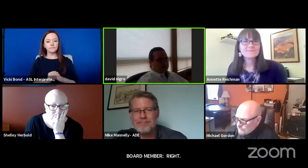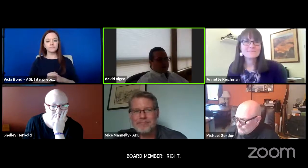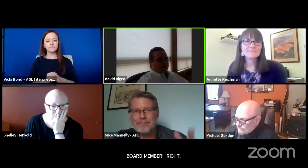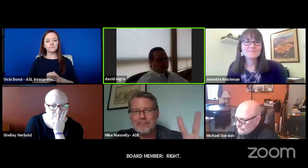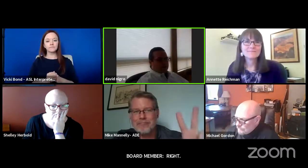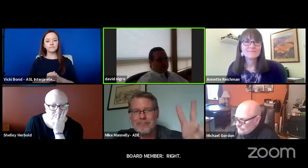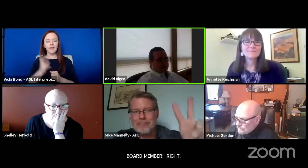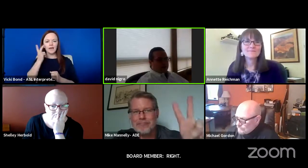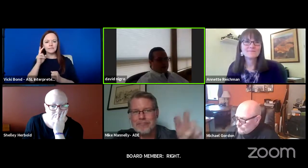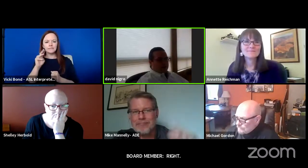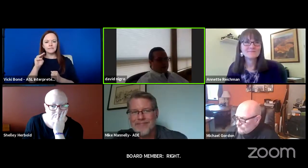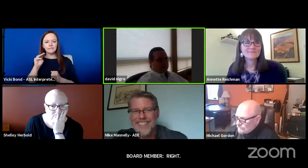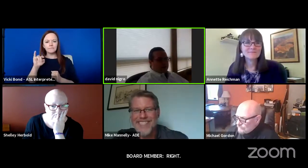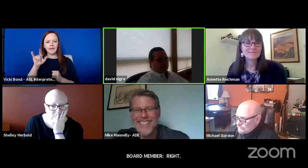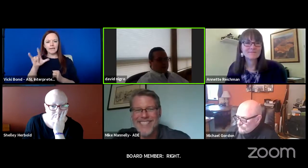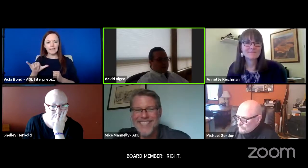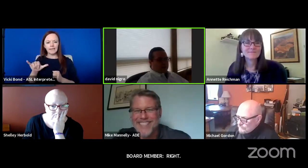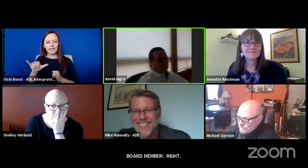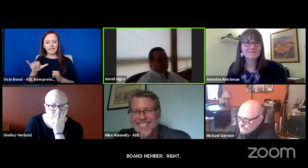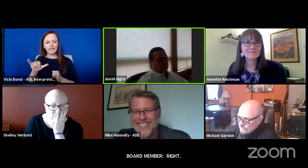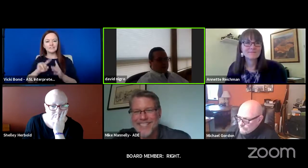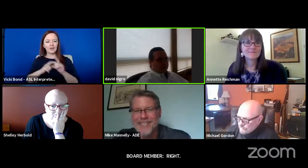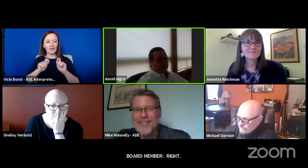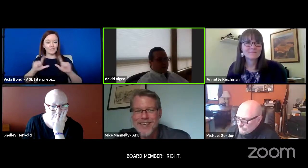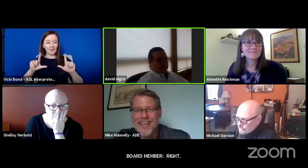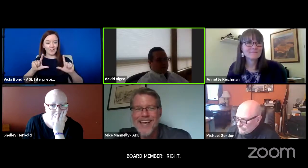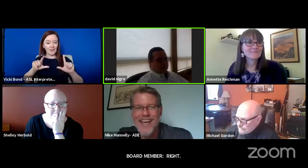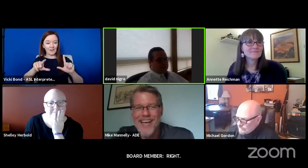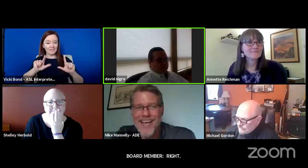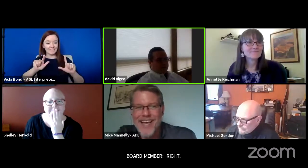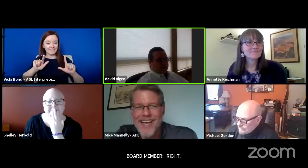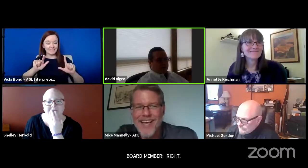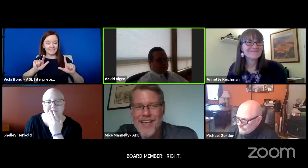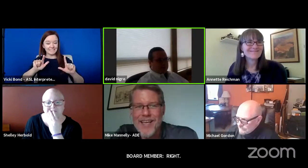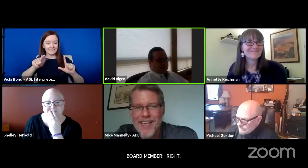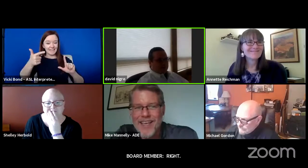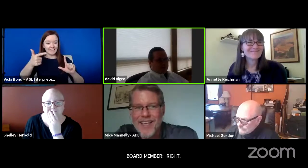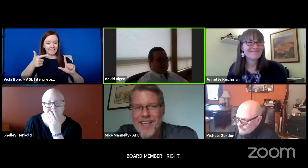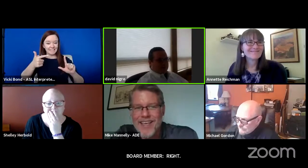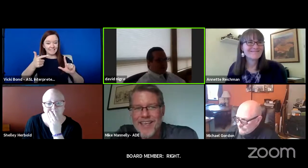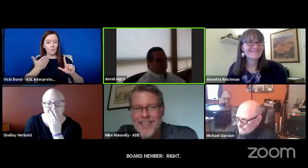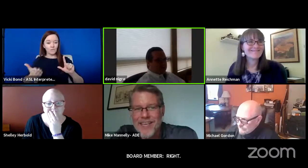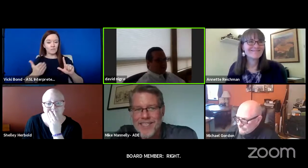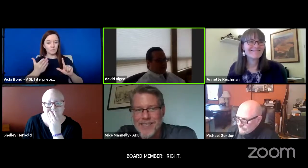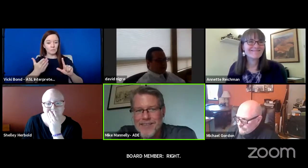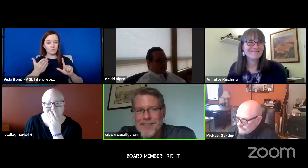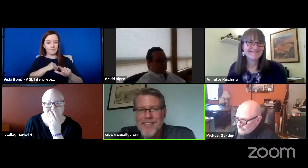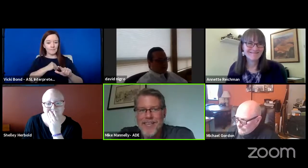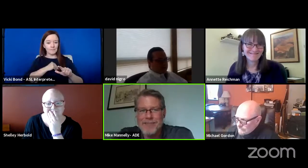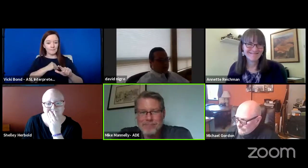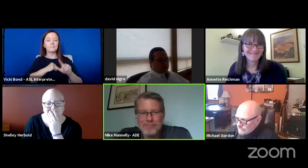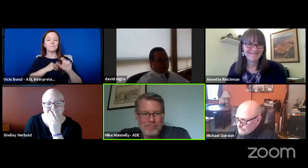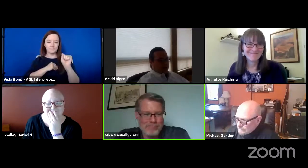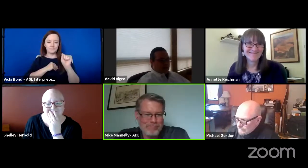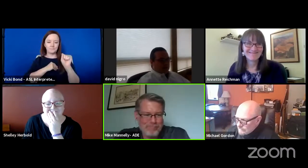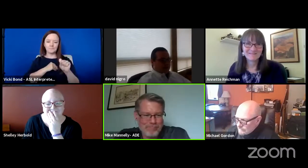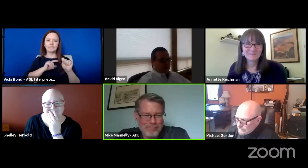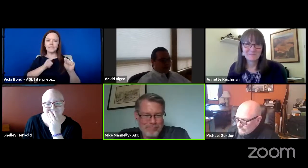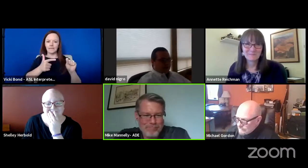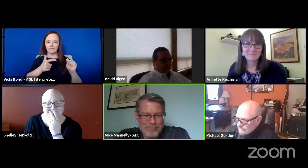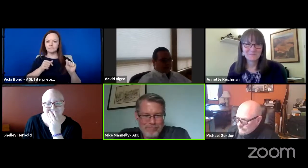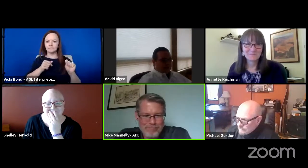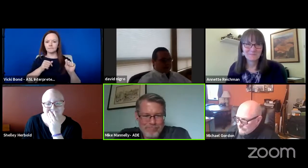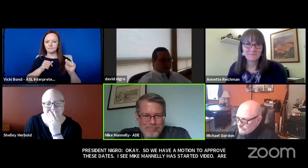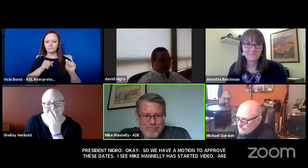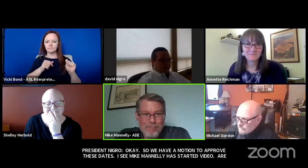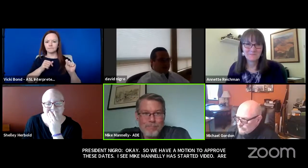I see Mike Manley has started his video. Are you moving to accept those dates as proposed? Yes. Second. Okay. Do